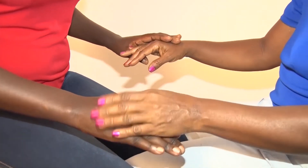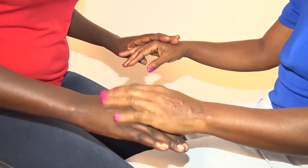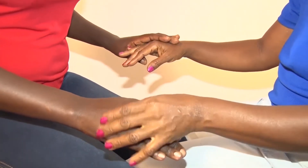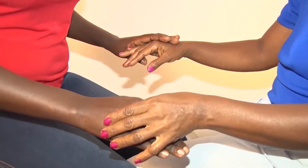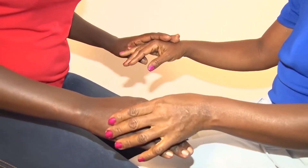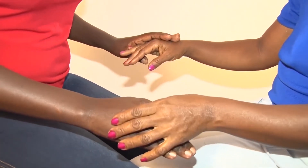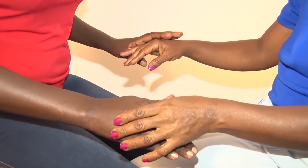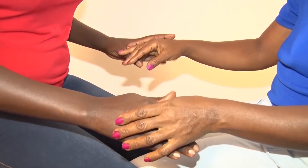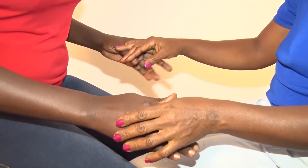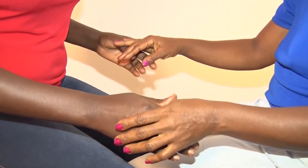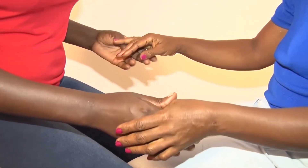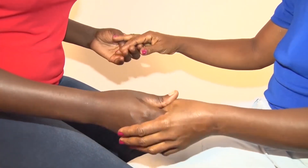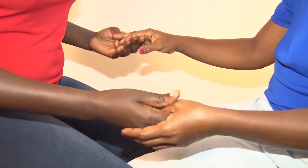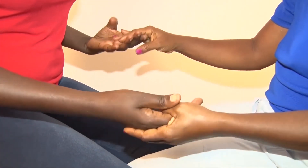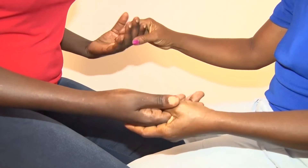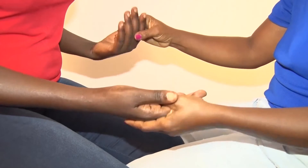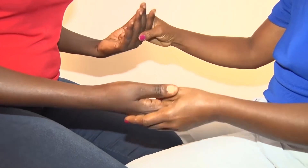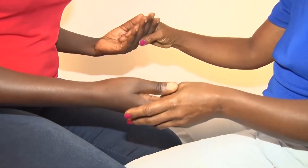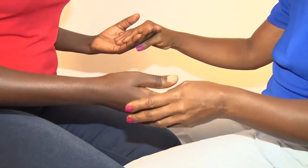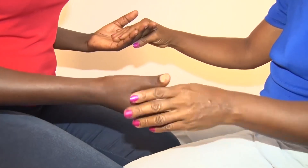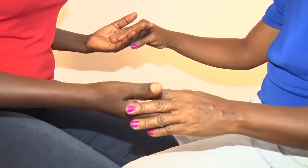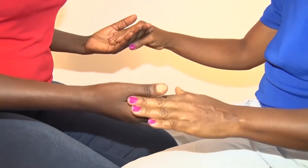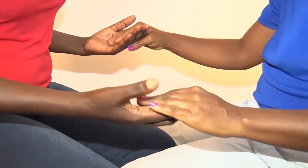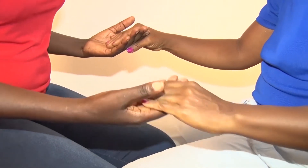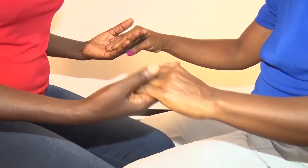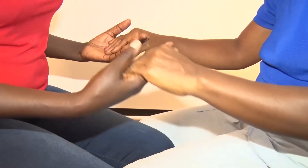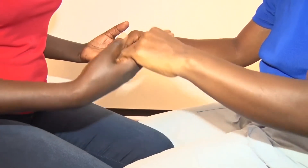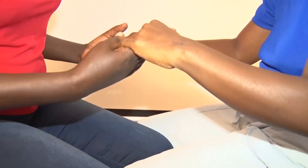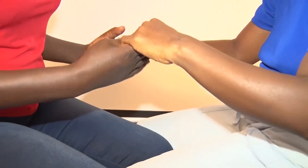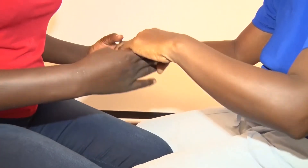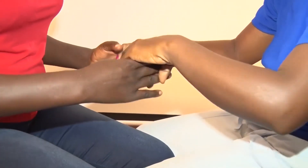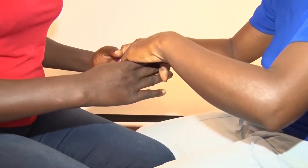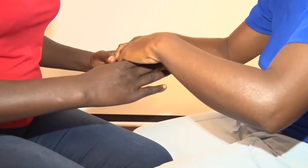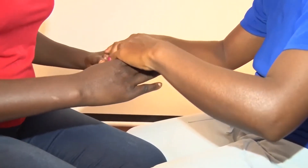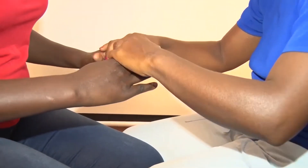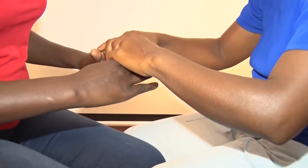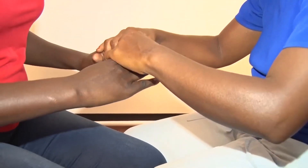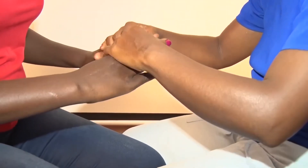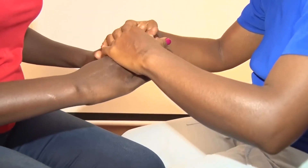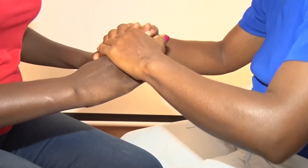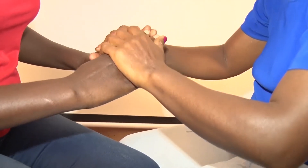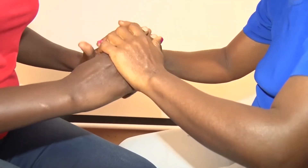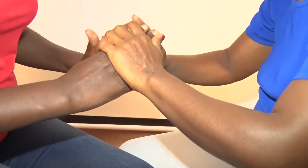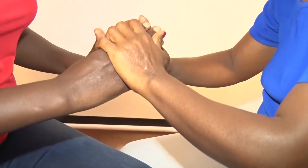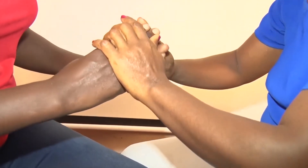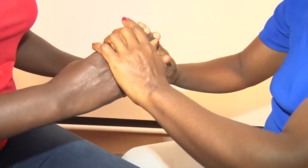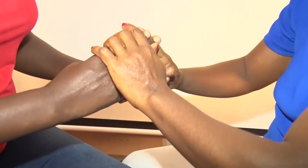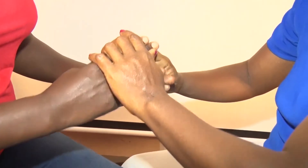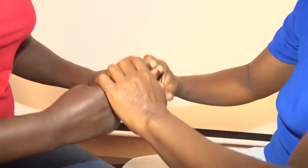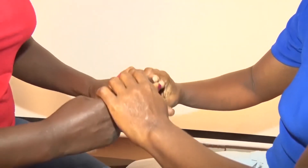on top, listening to your message. So it is very important for you to keep your hands